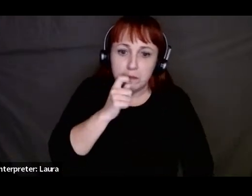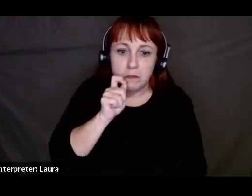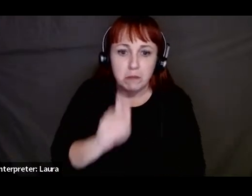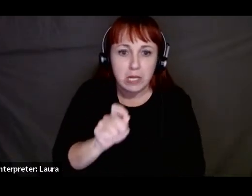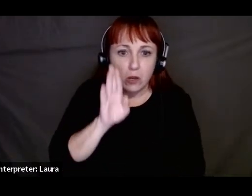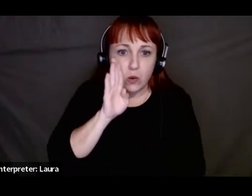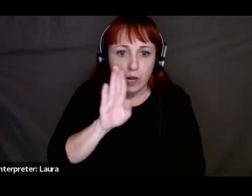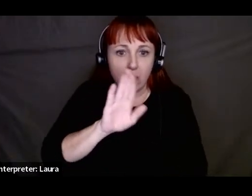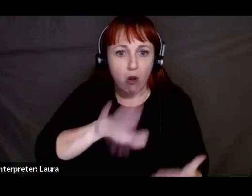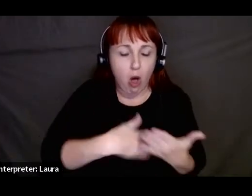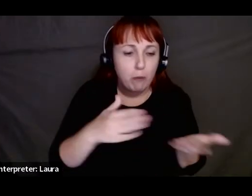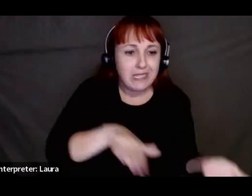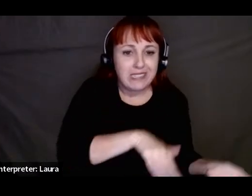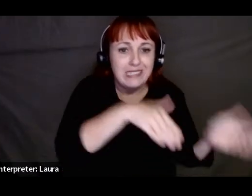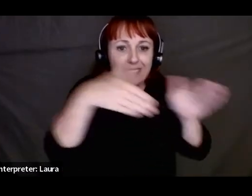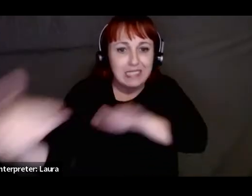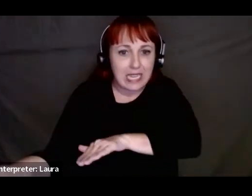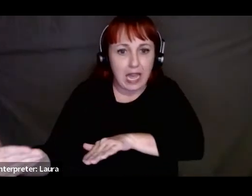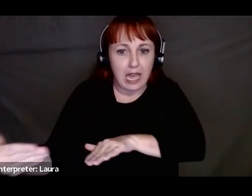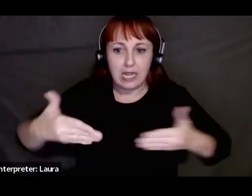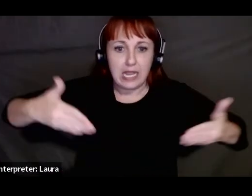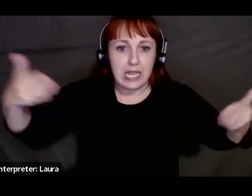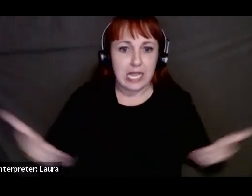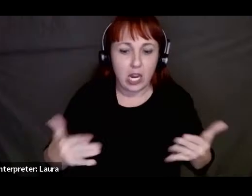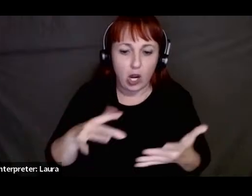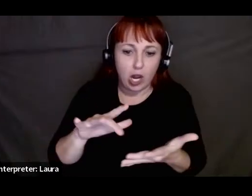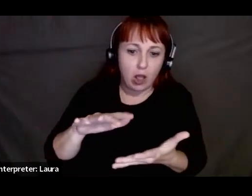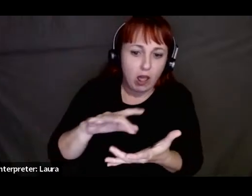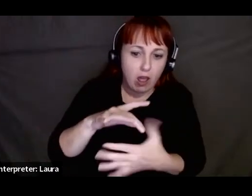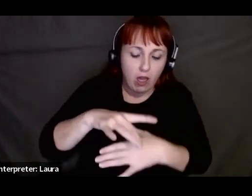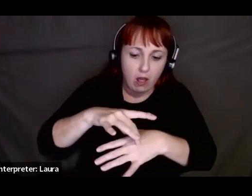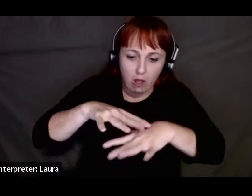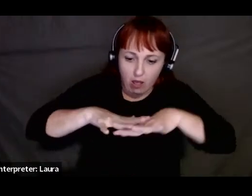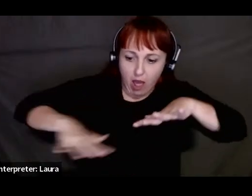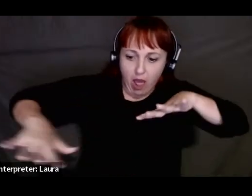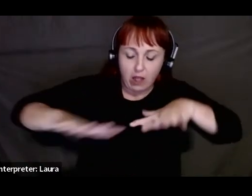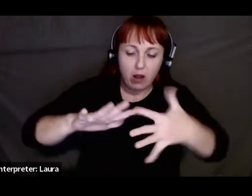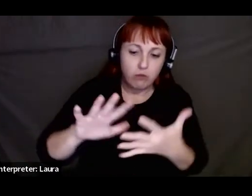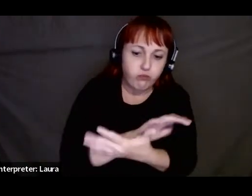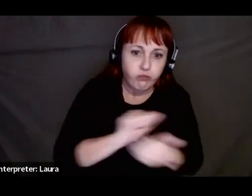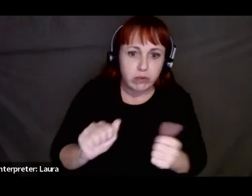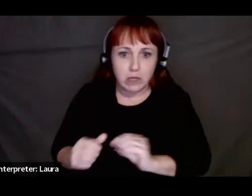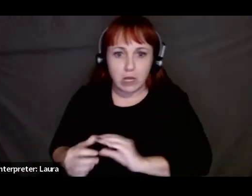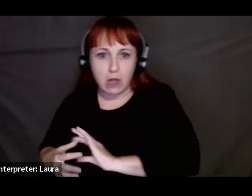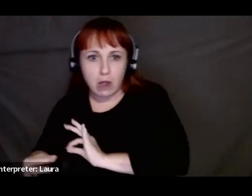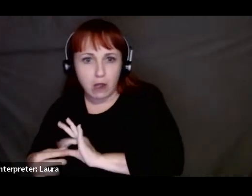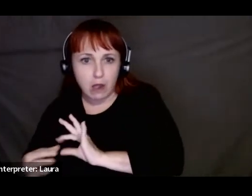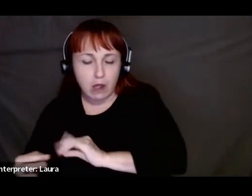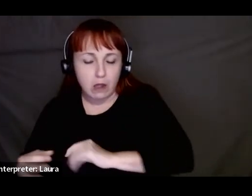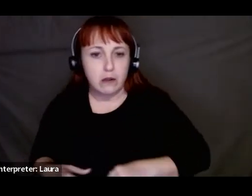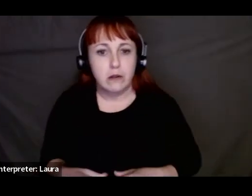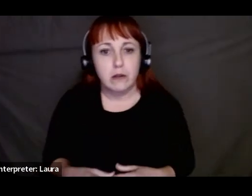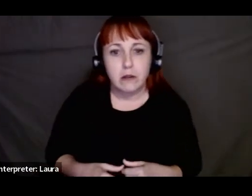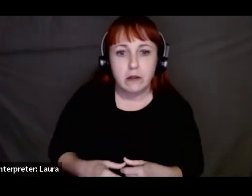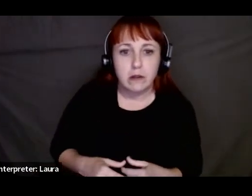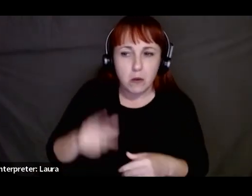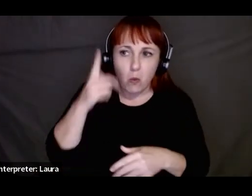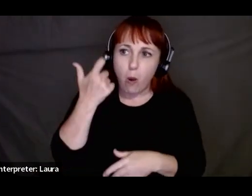be dead, and this place will be uninhabitable because something like that bombing.